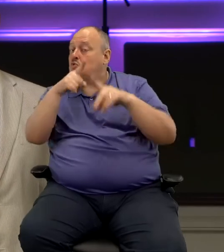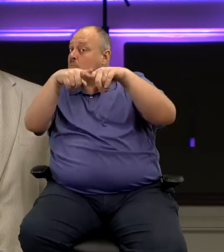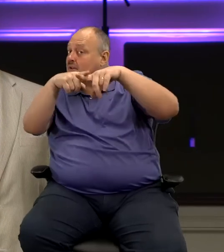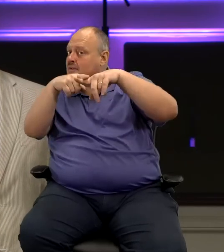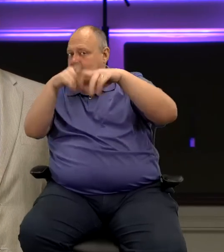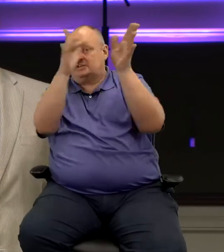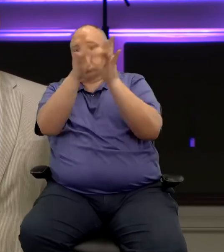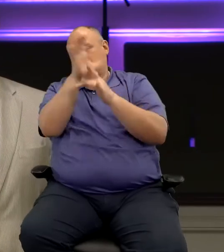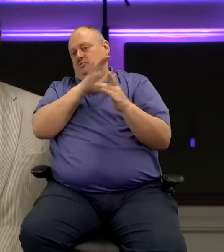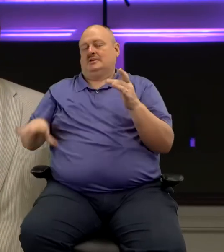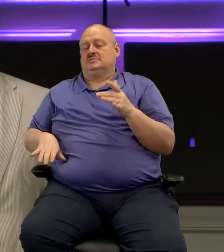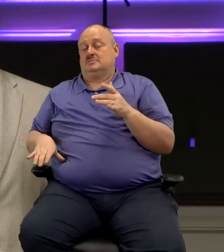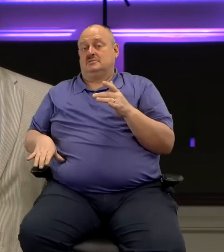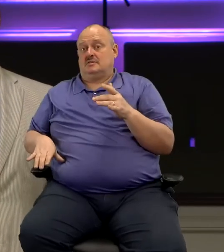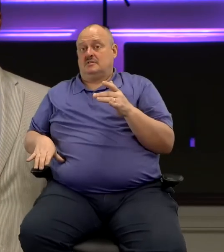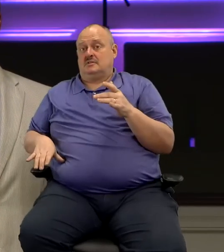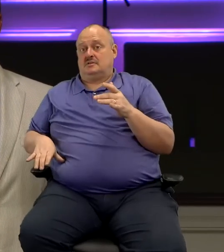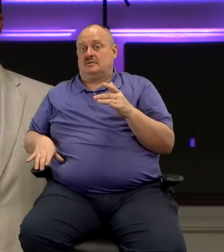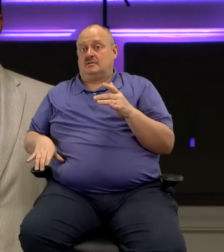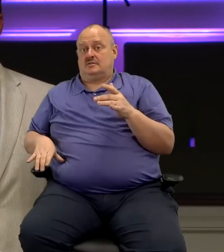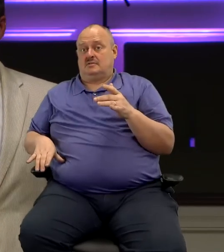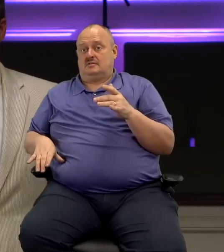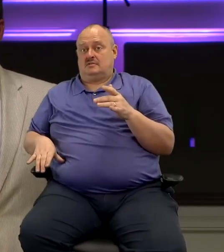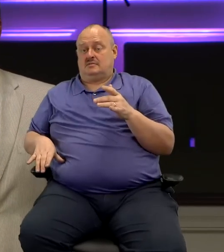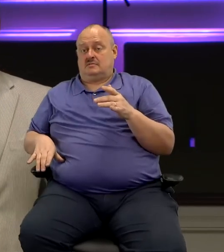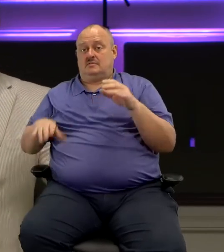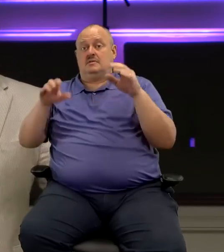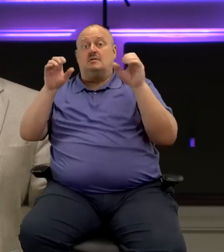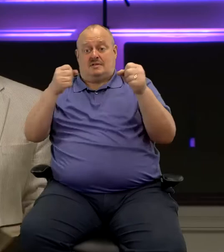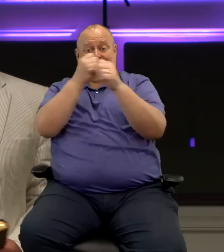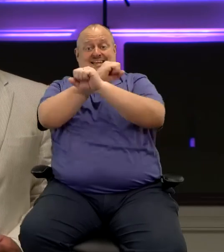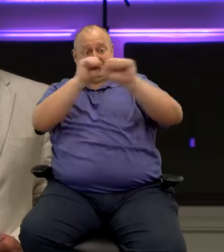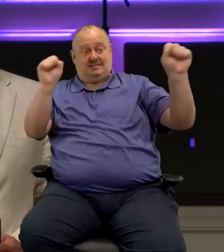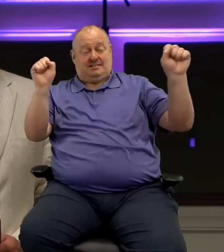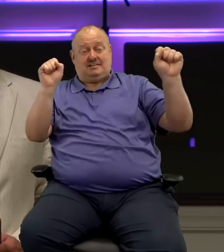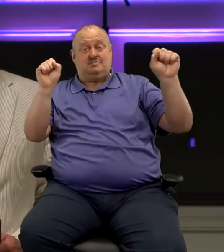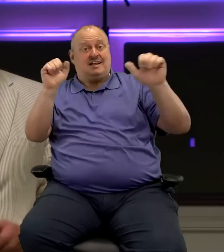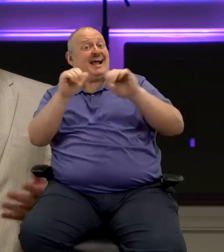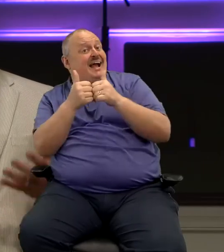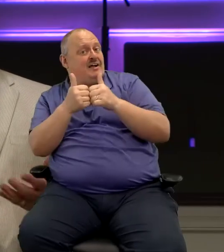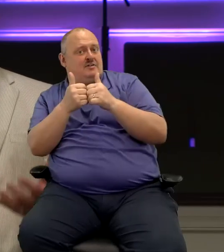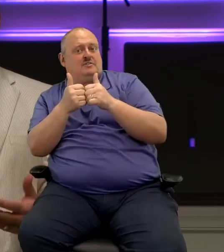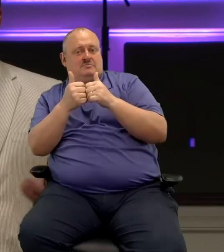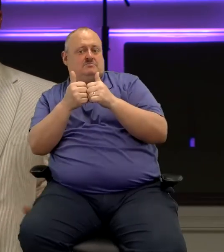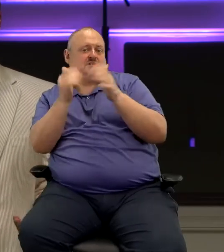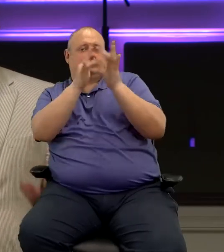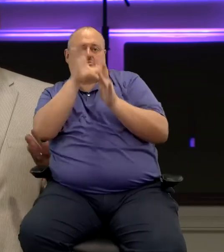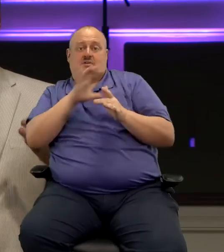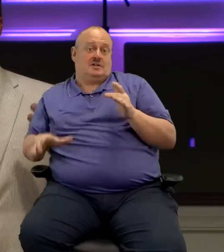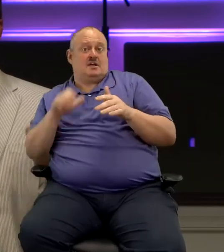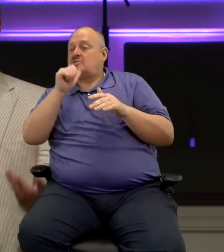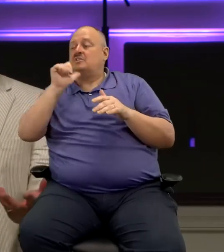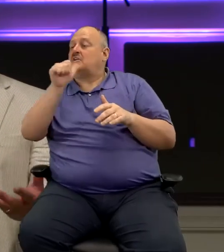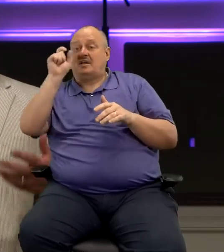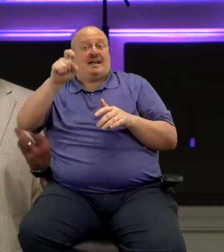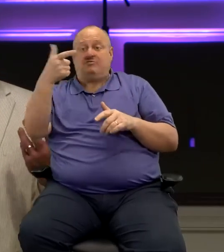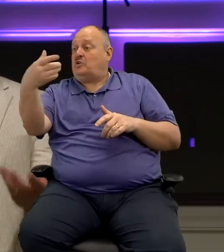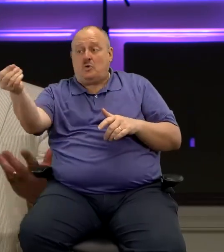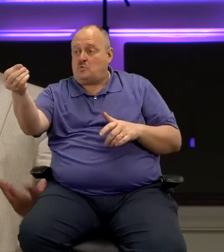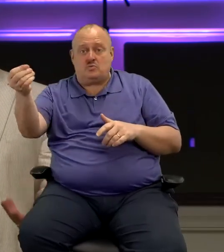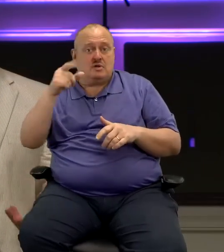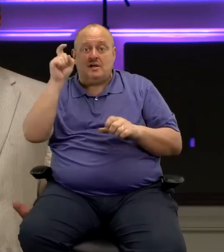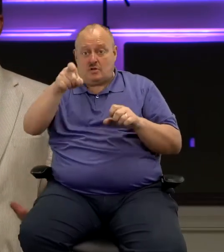Jesus Christ. It is completely unavoidable or avoidable. What is he telling Nicodemus? You don't have to go. You can have eternal